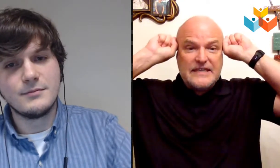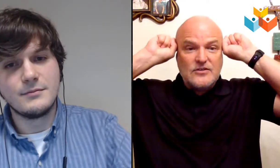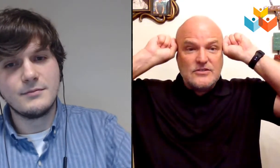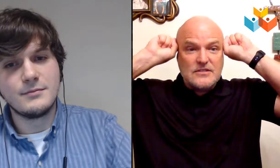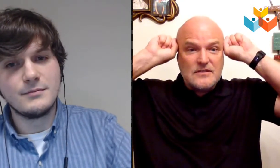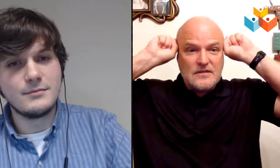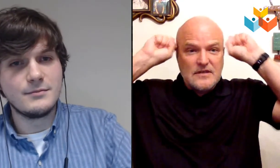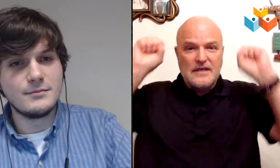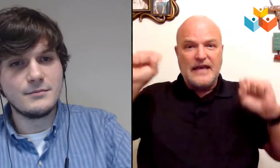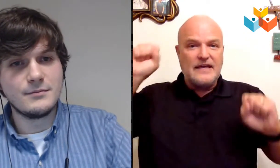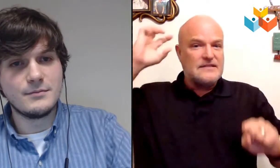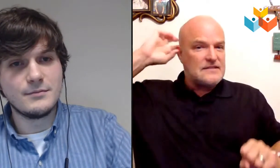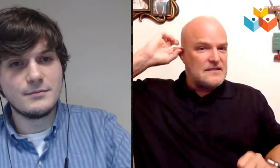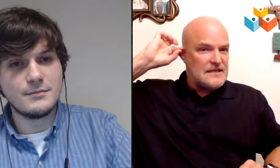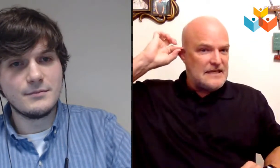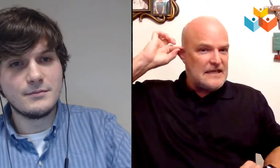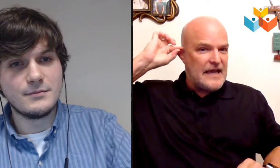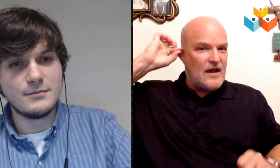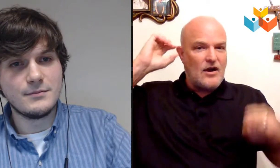So Sears,